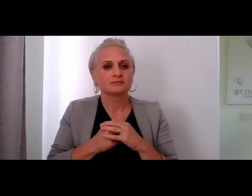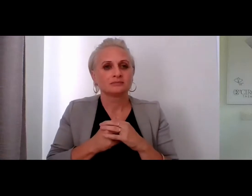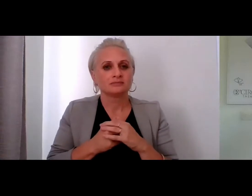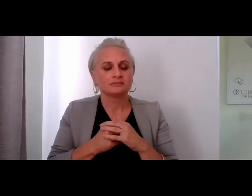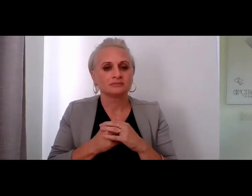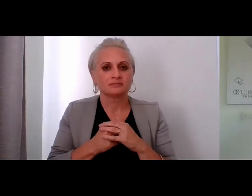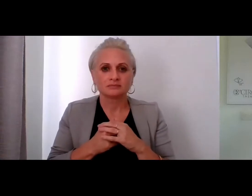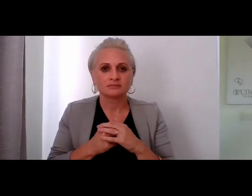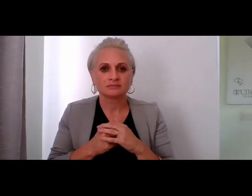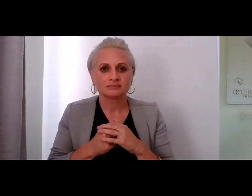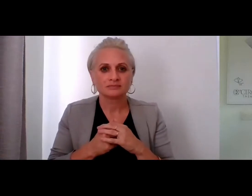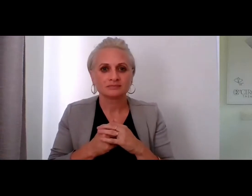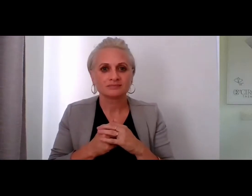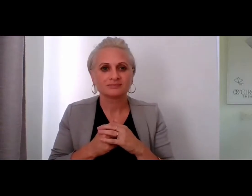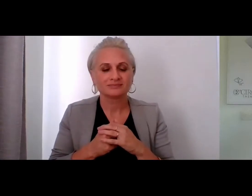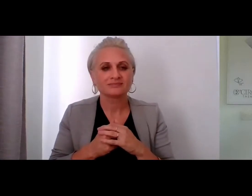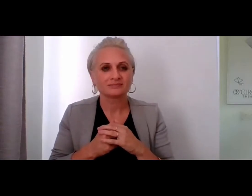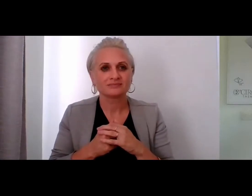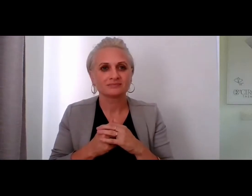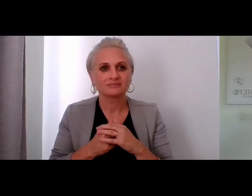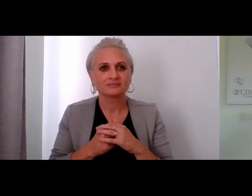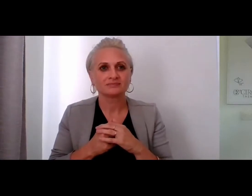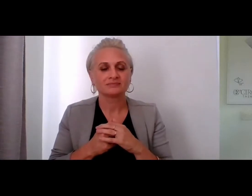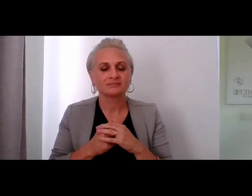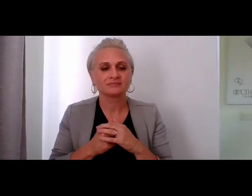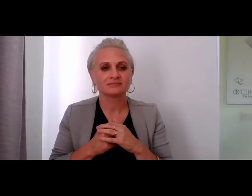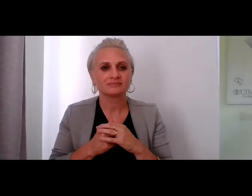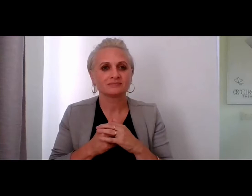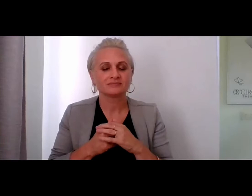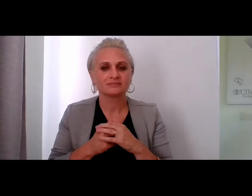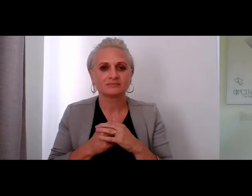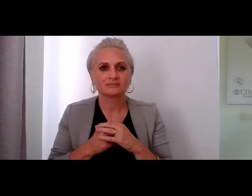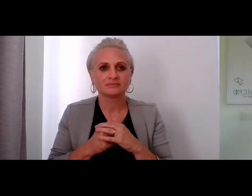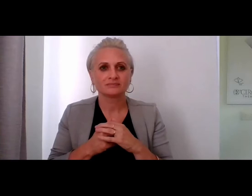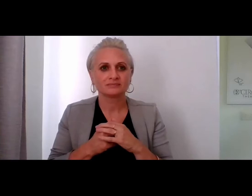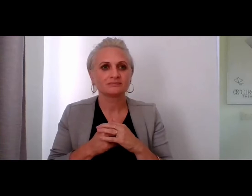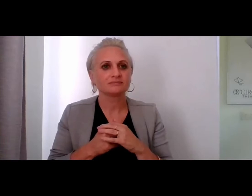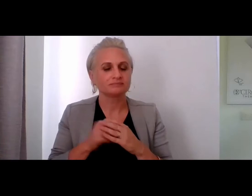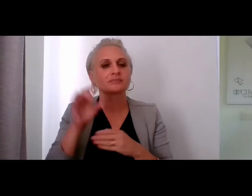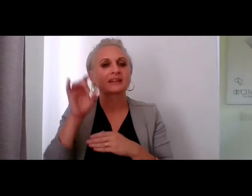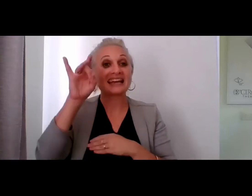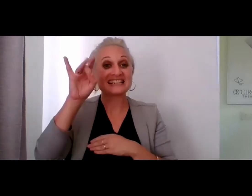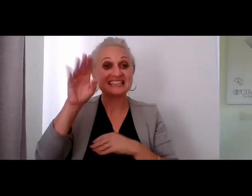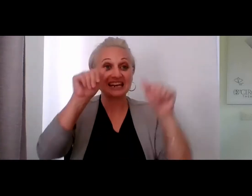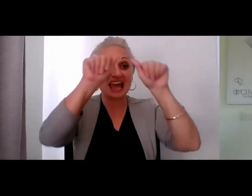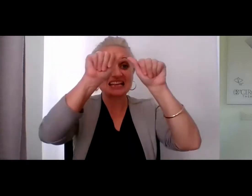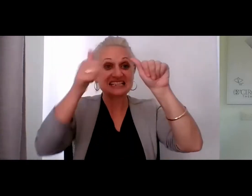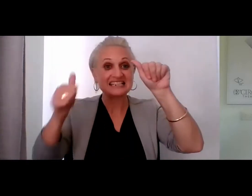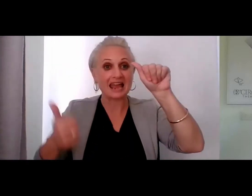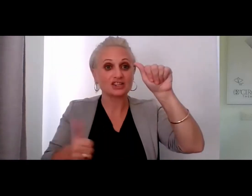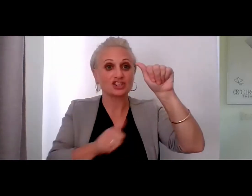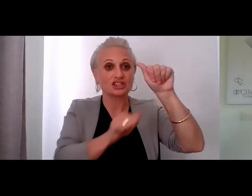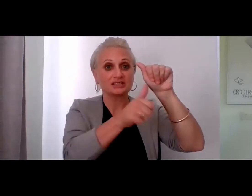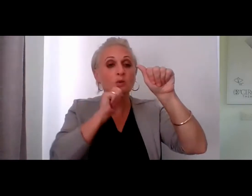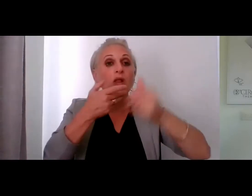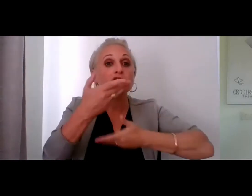So let's go through the 10 stages. But first, before we even get to stage 1 of the policy